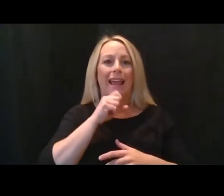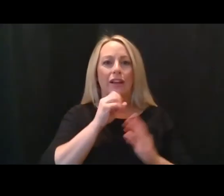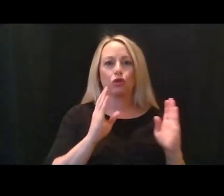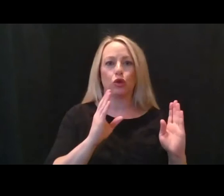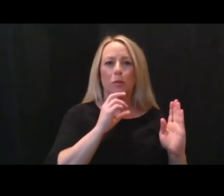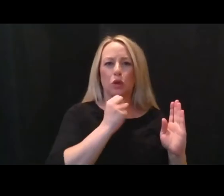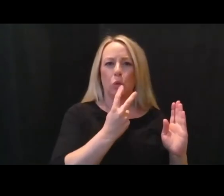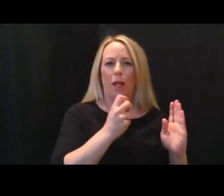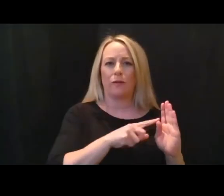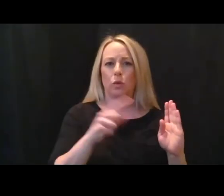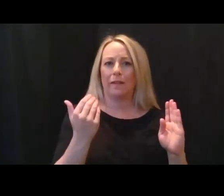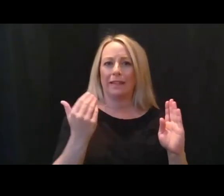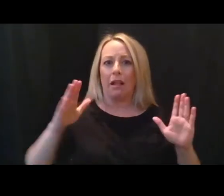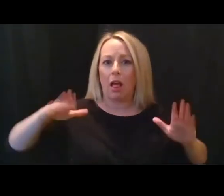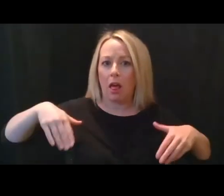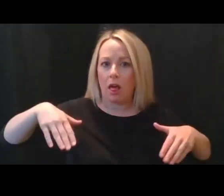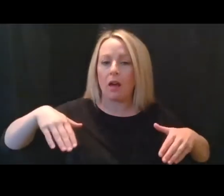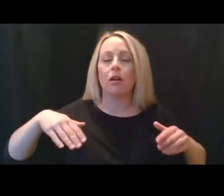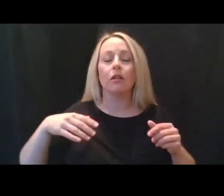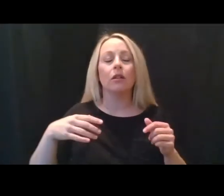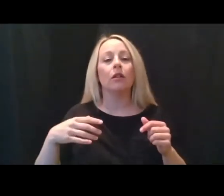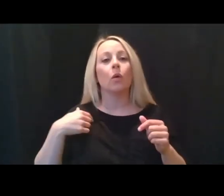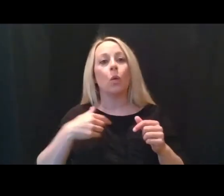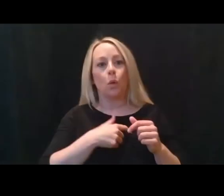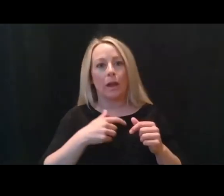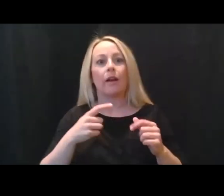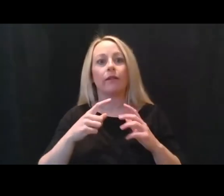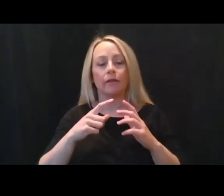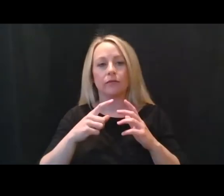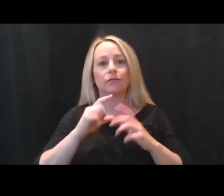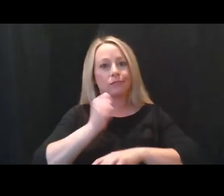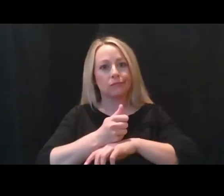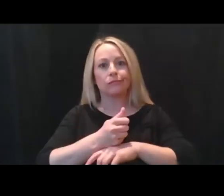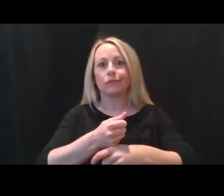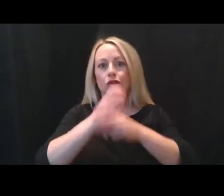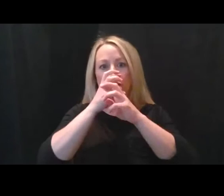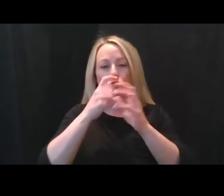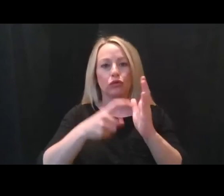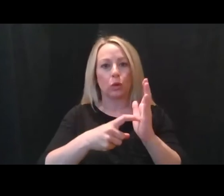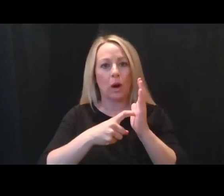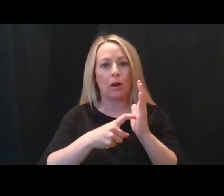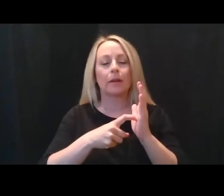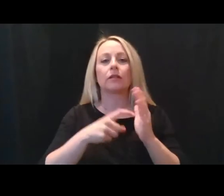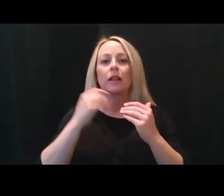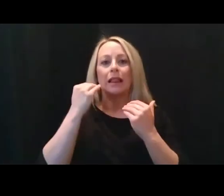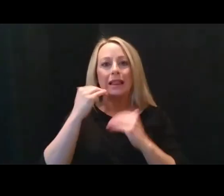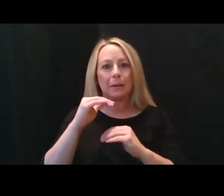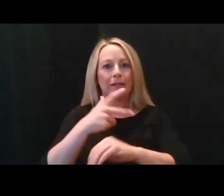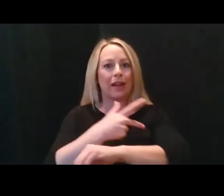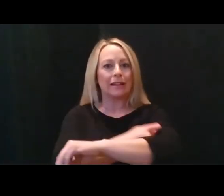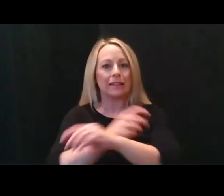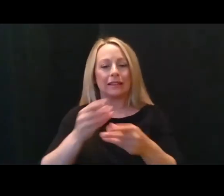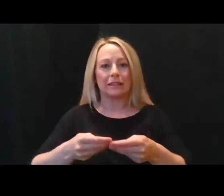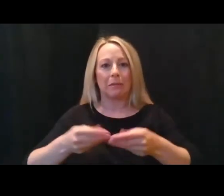overcome many hurdles to vaccine rollout, including strict prioritization requirements, limited vaccine